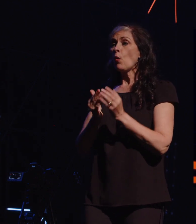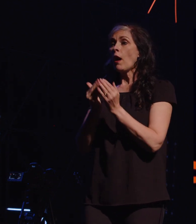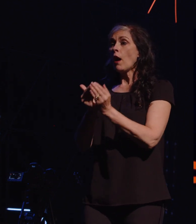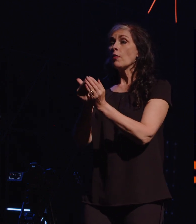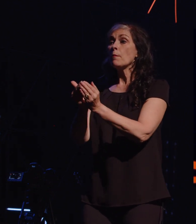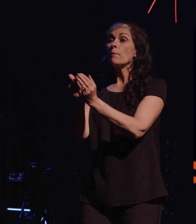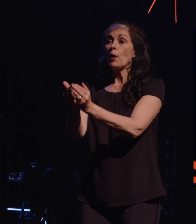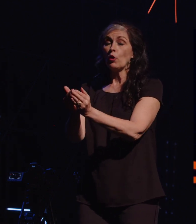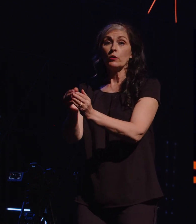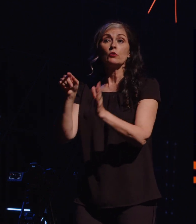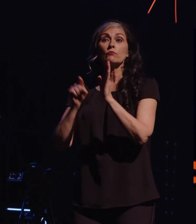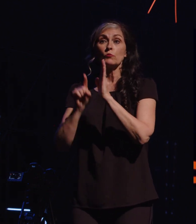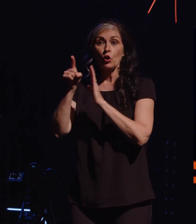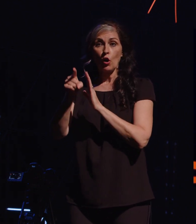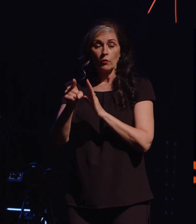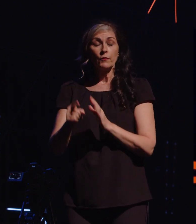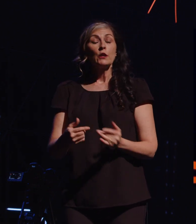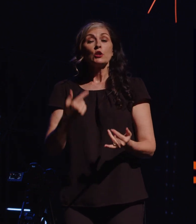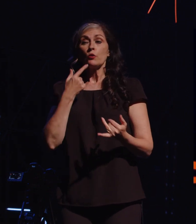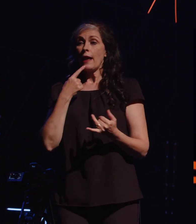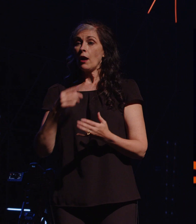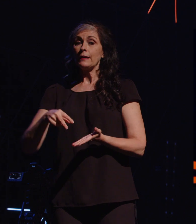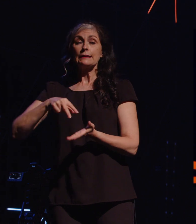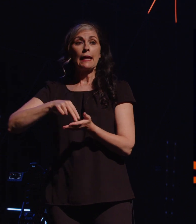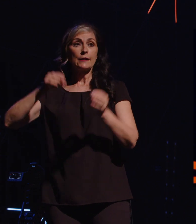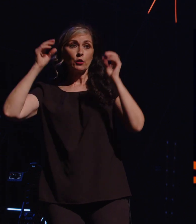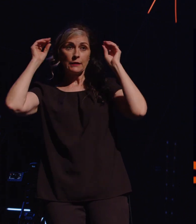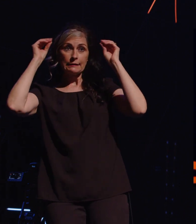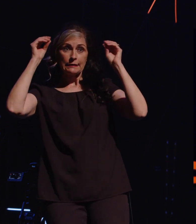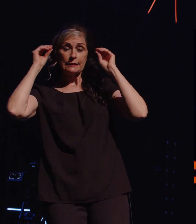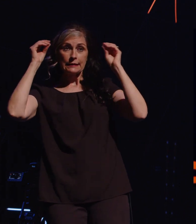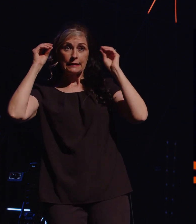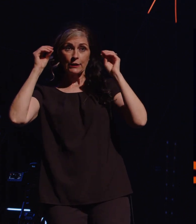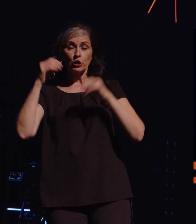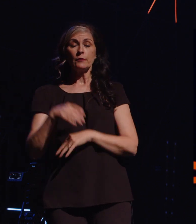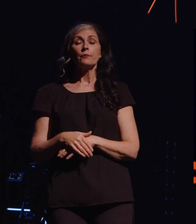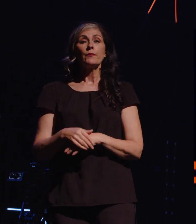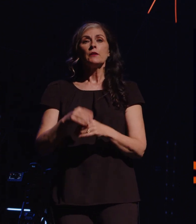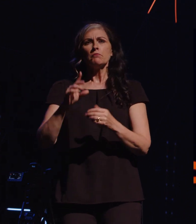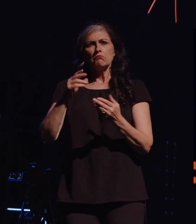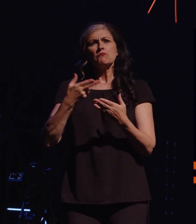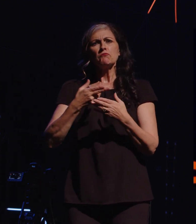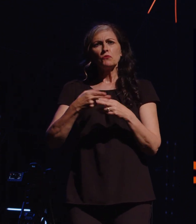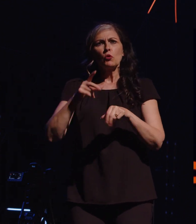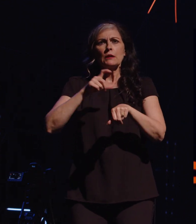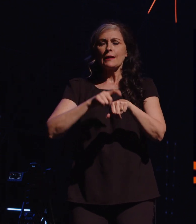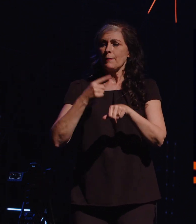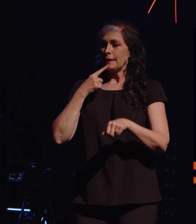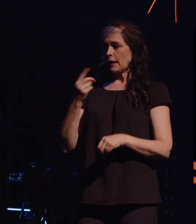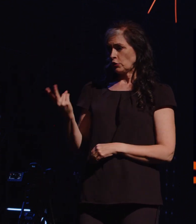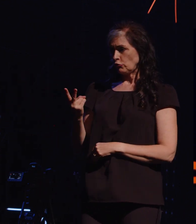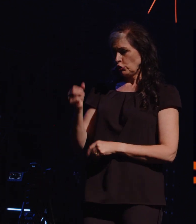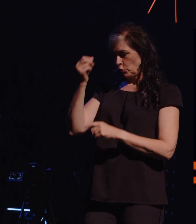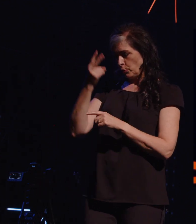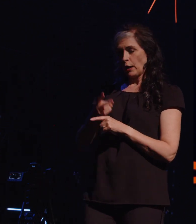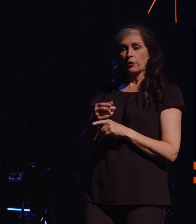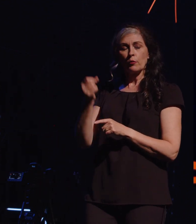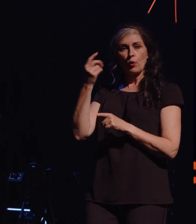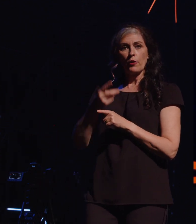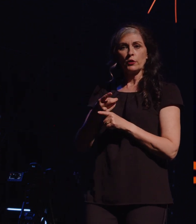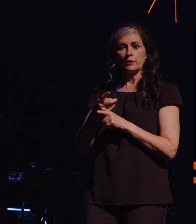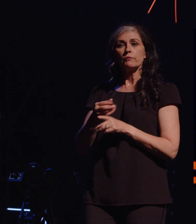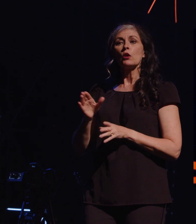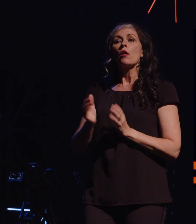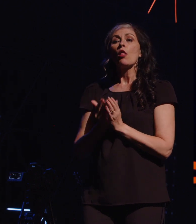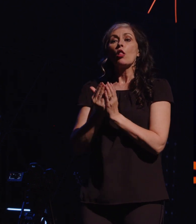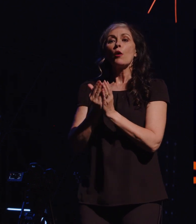on the shore. And Jesus begins to teach from it. And after he teaches for a time, he tells Simon Peter, Simon, I want you to cast the boat